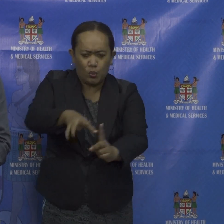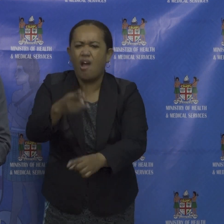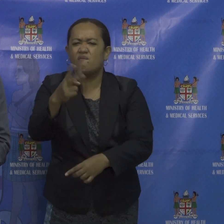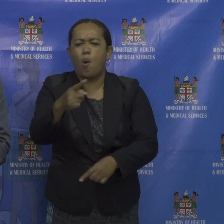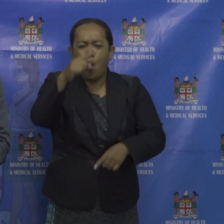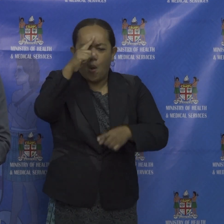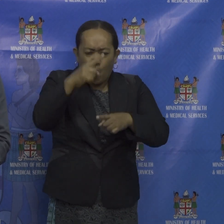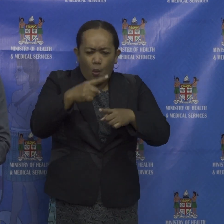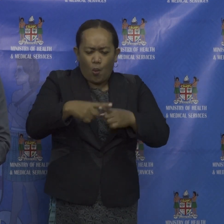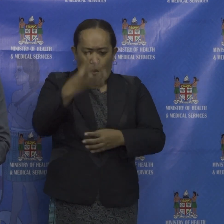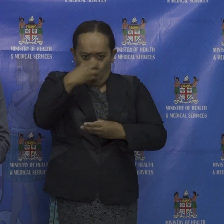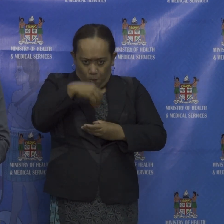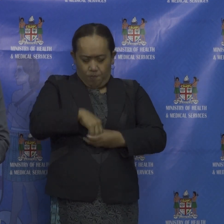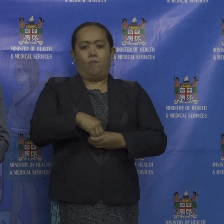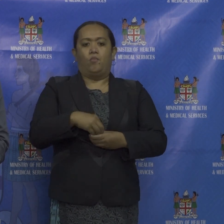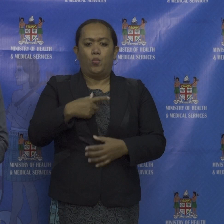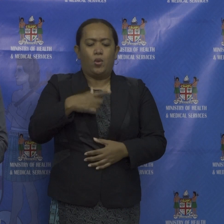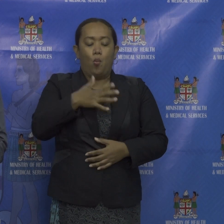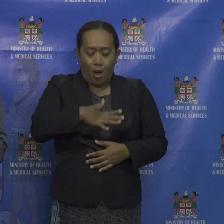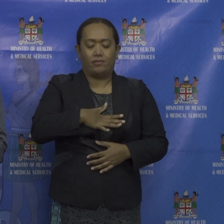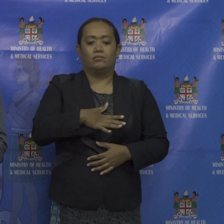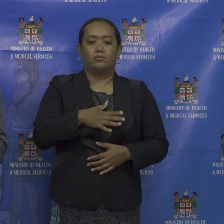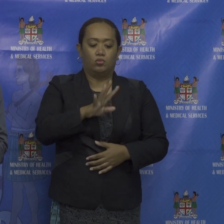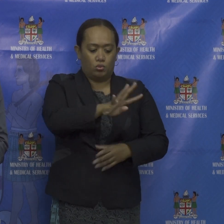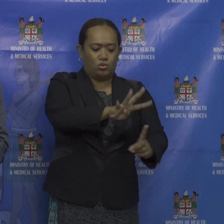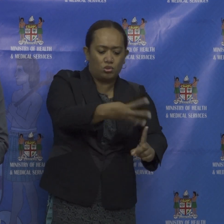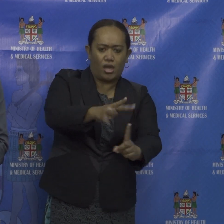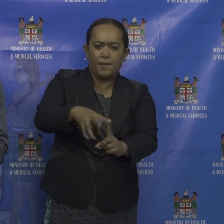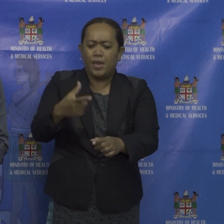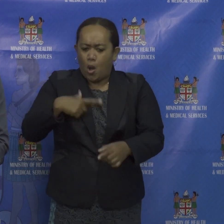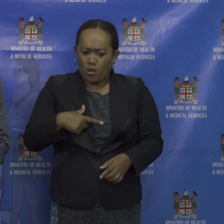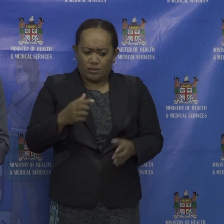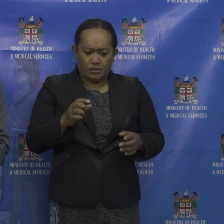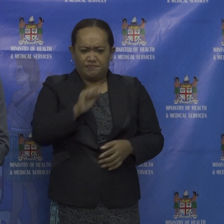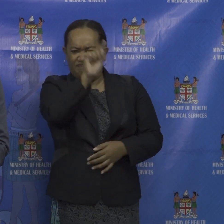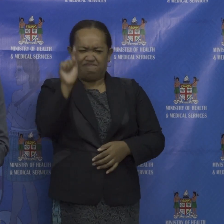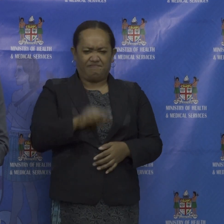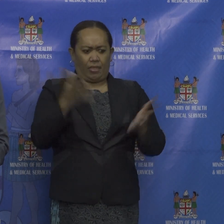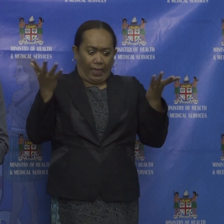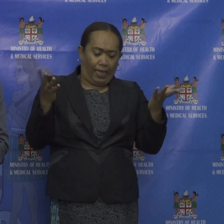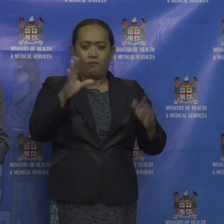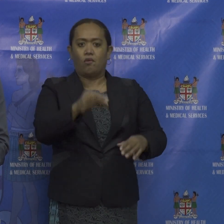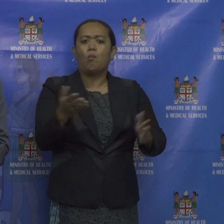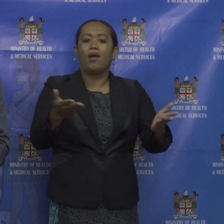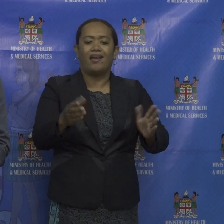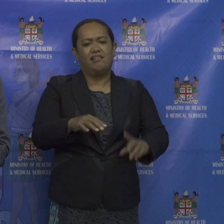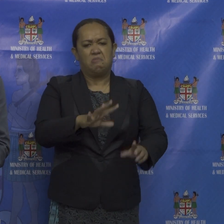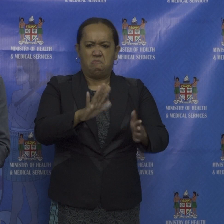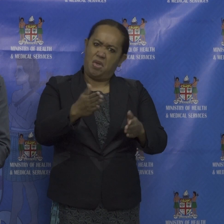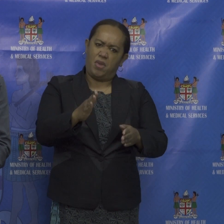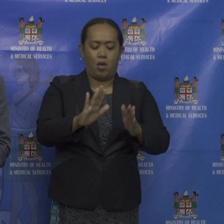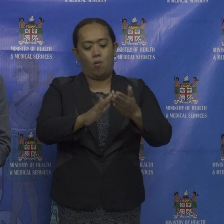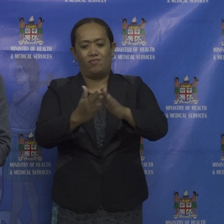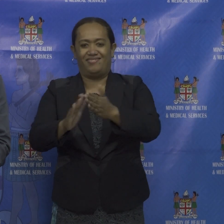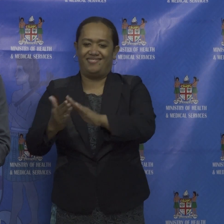community as well. However, this surge in cases of unknown origin demands that we develop much more stronger mechanisms of